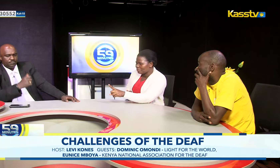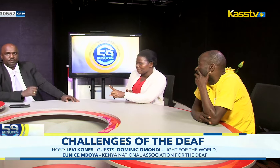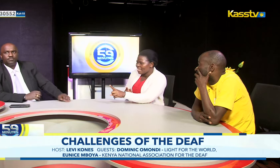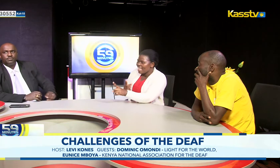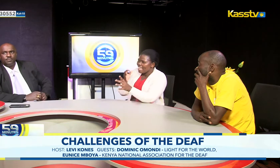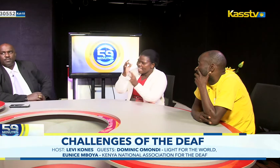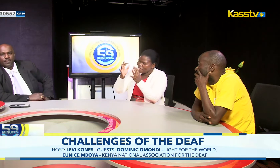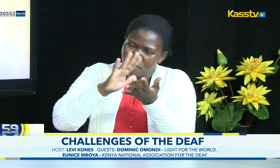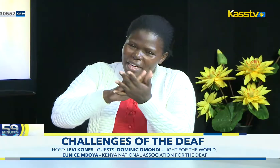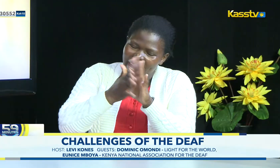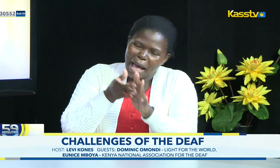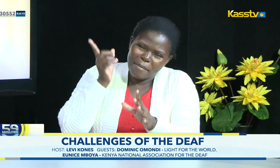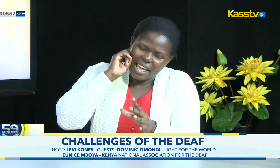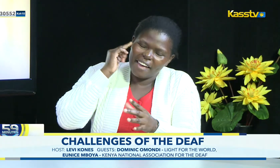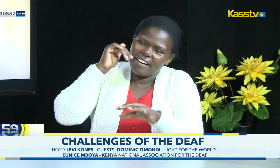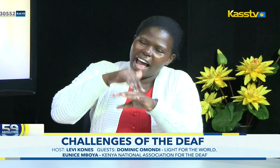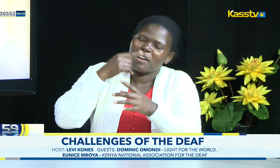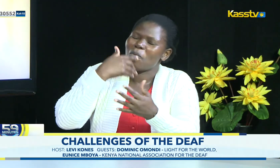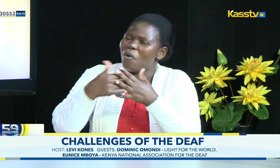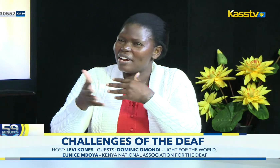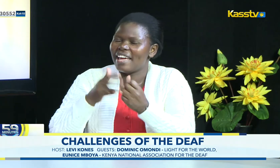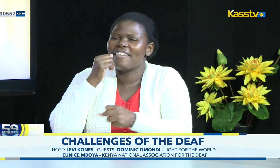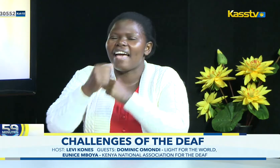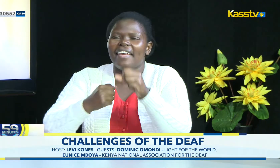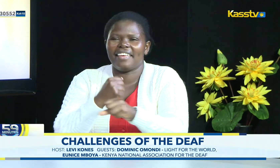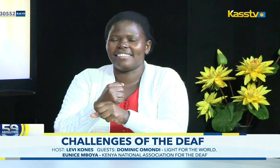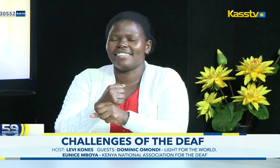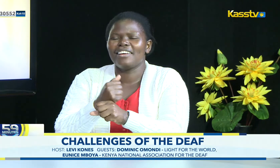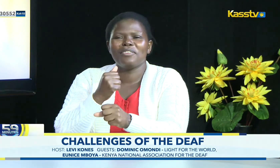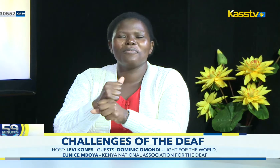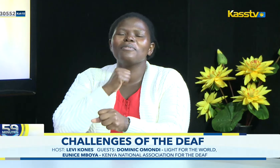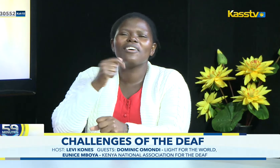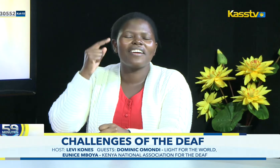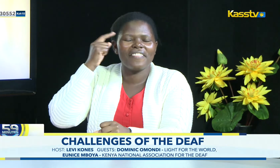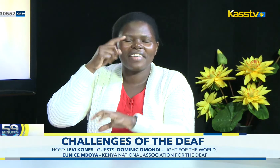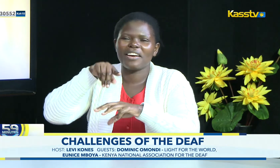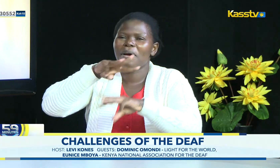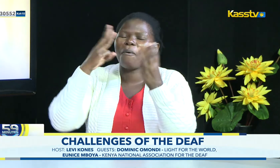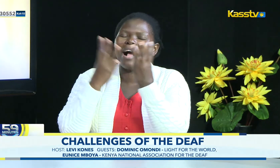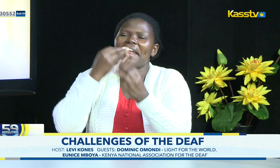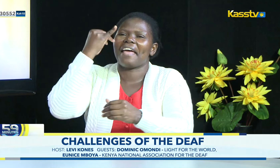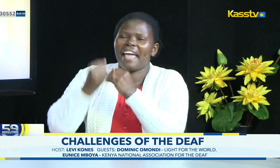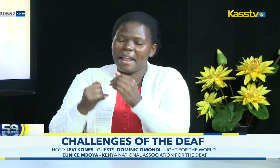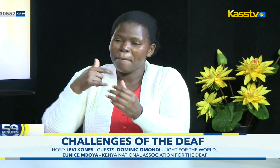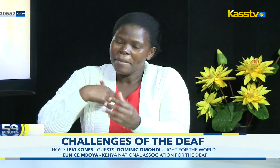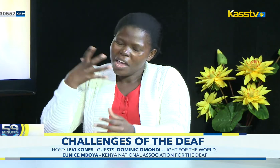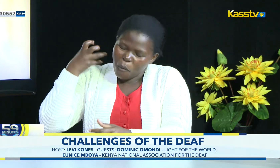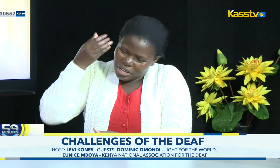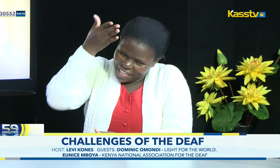to a deaf person. If you become deaf at whatever age, never think that